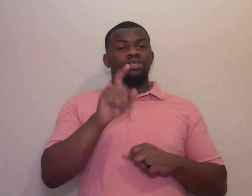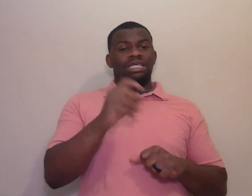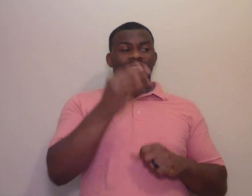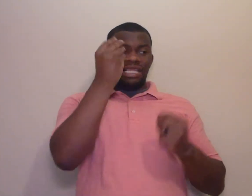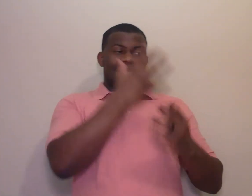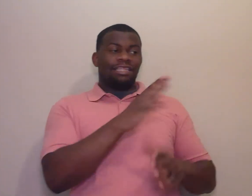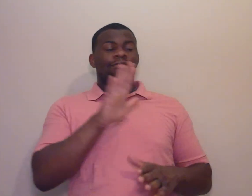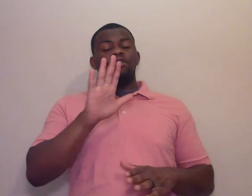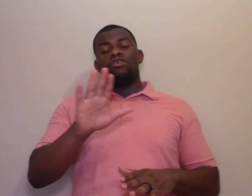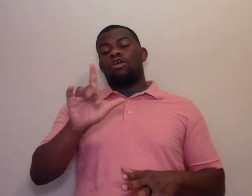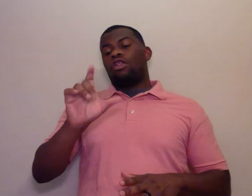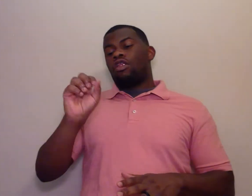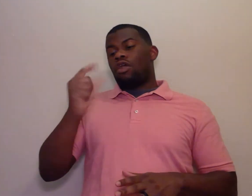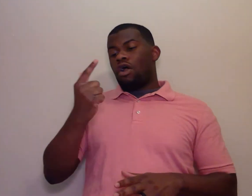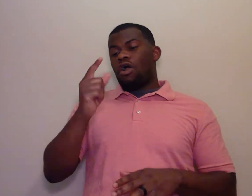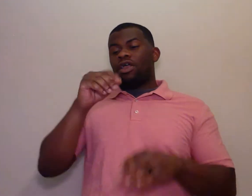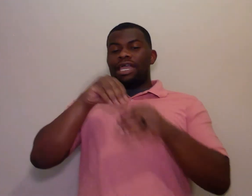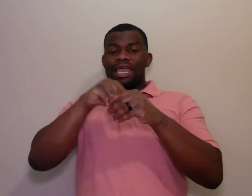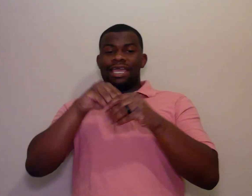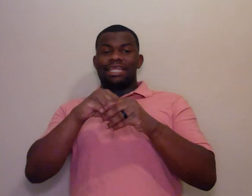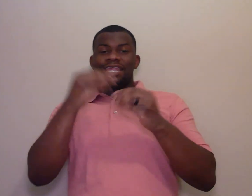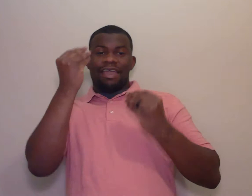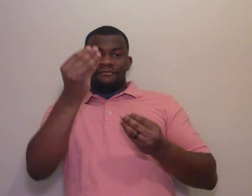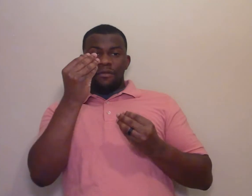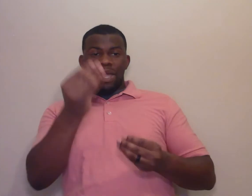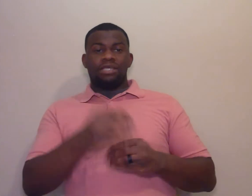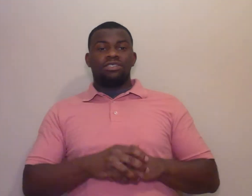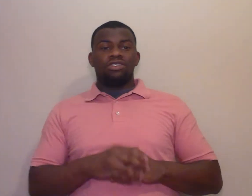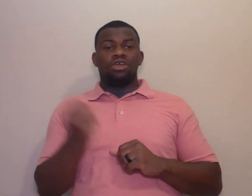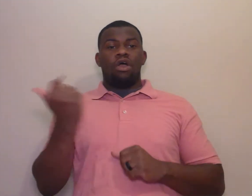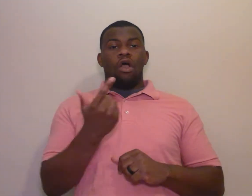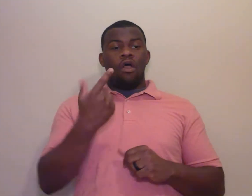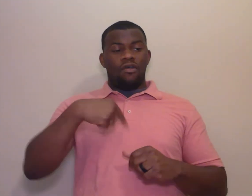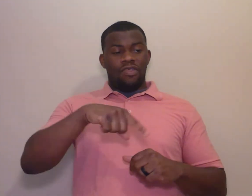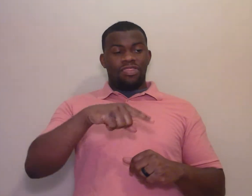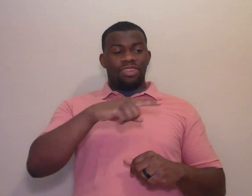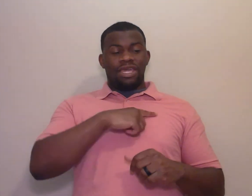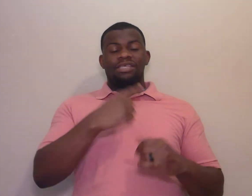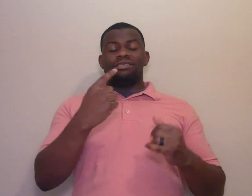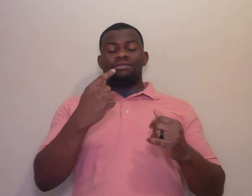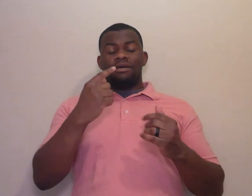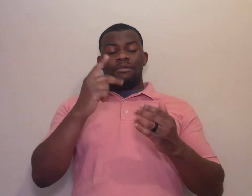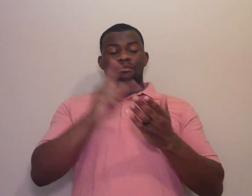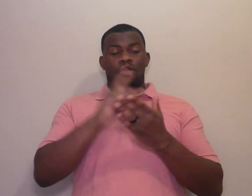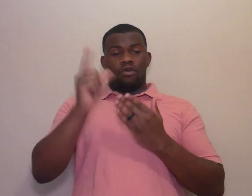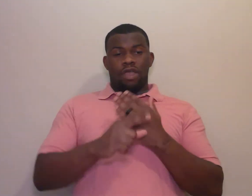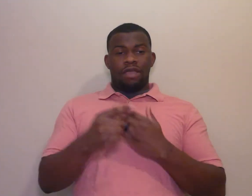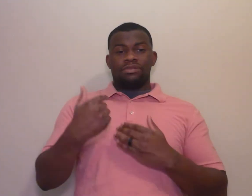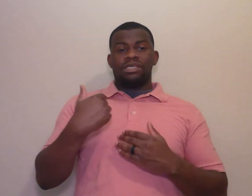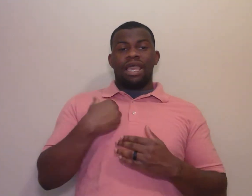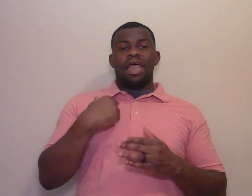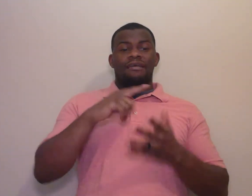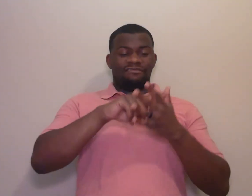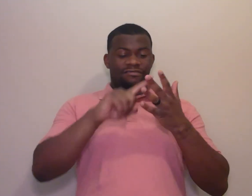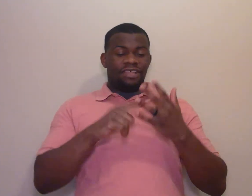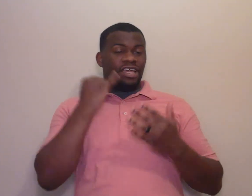information. All these programs have what's called guaranteed issue if you enroll during the first 31 days of employment. After